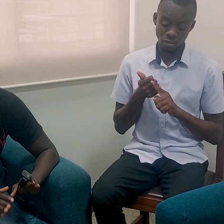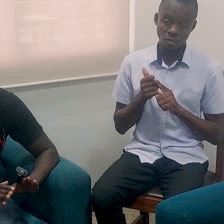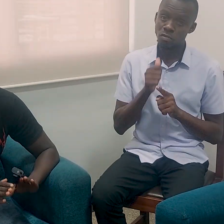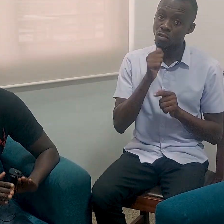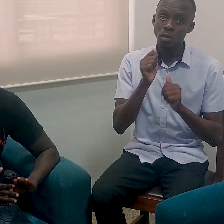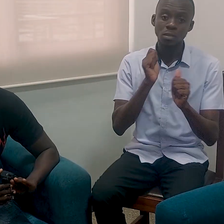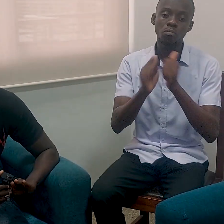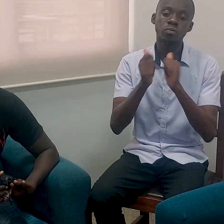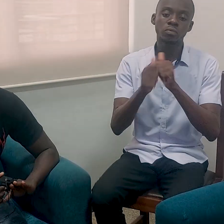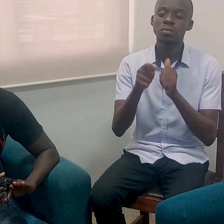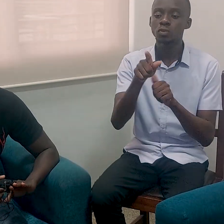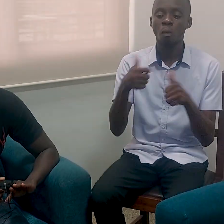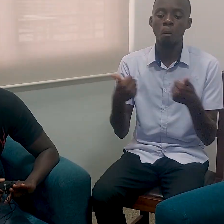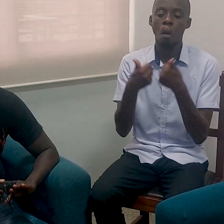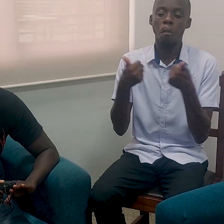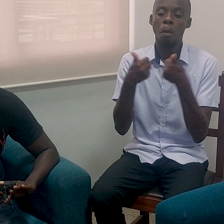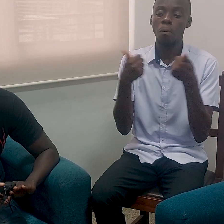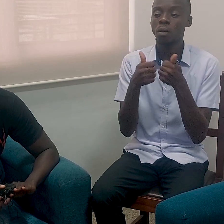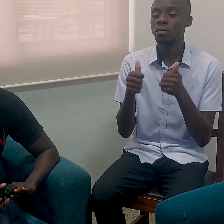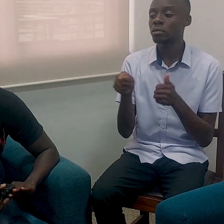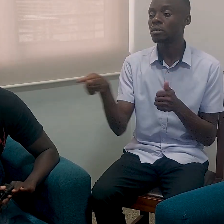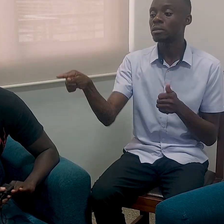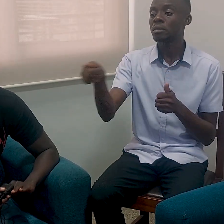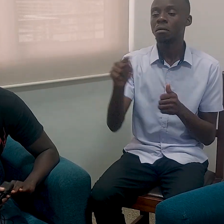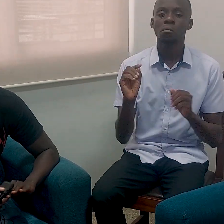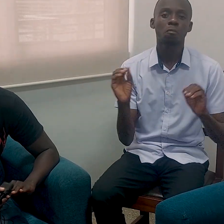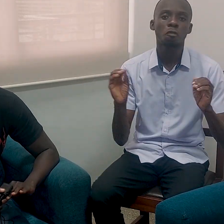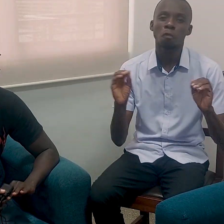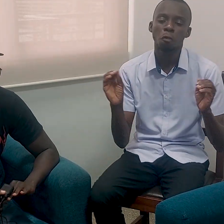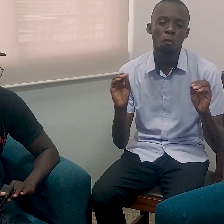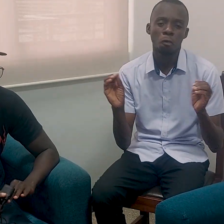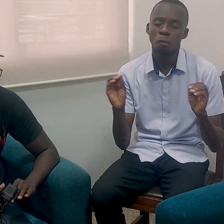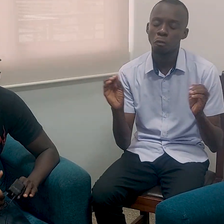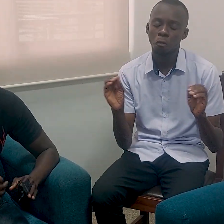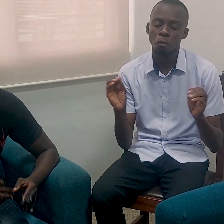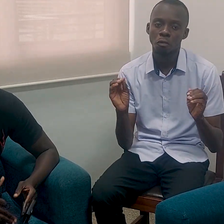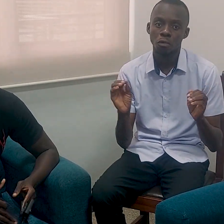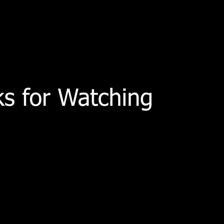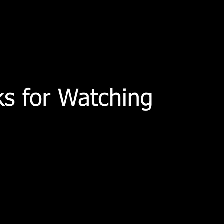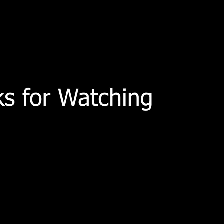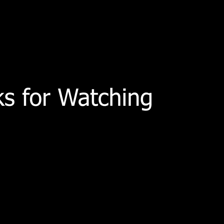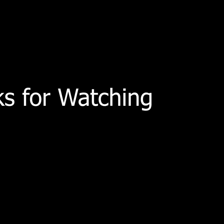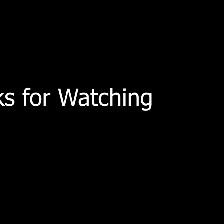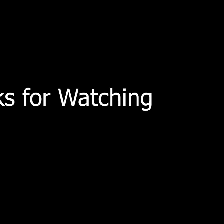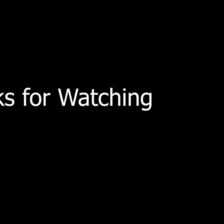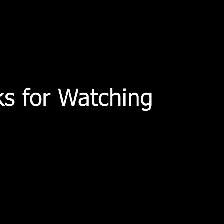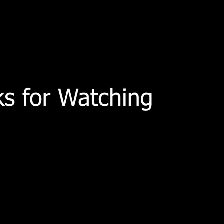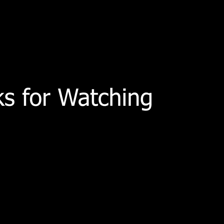general, you are not competing with anyone. Yeah. You are living your own life